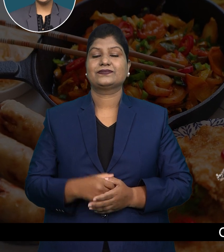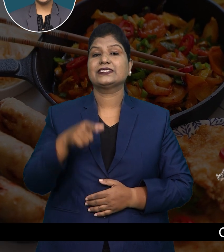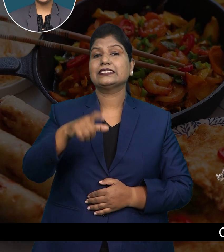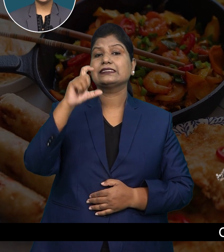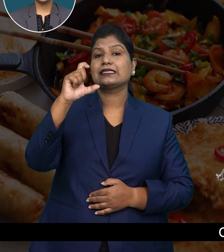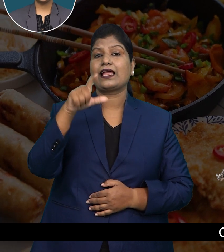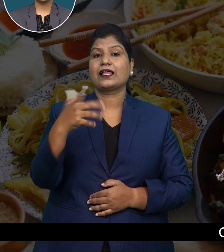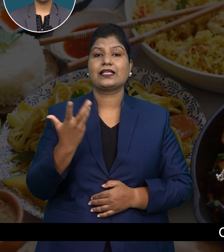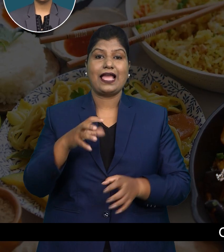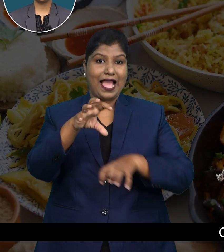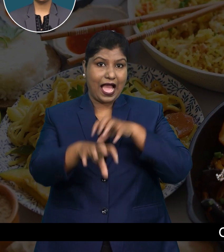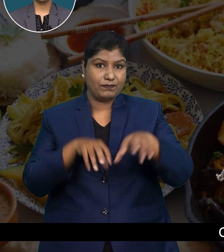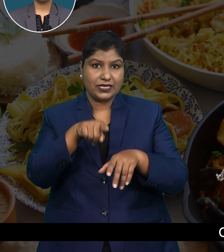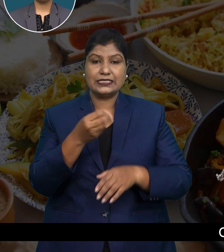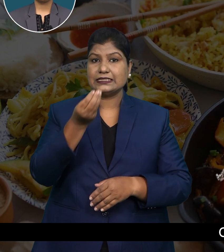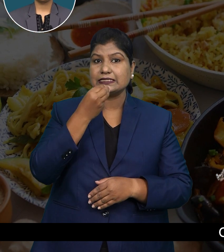carnivores,